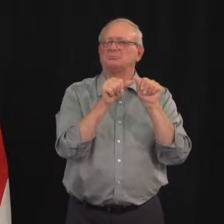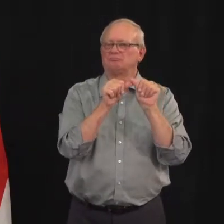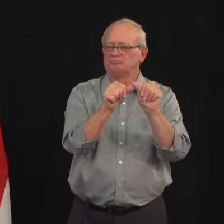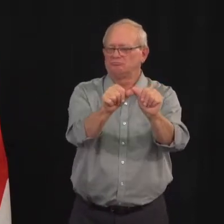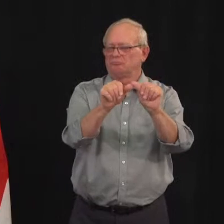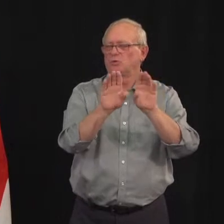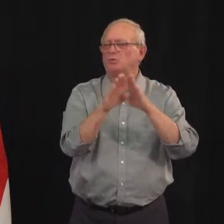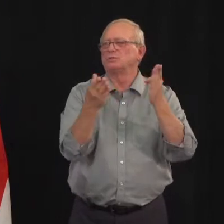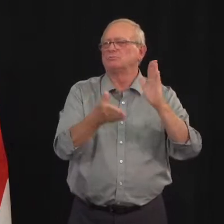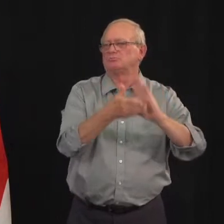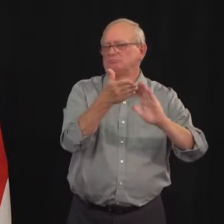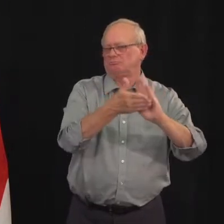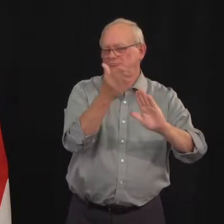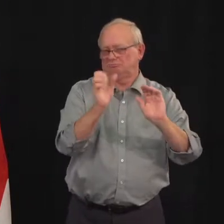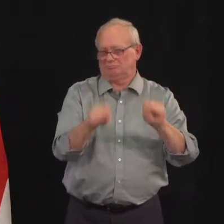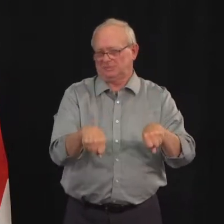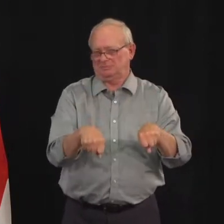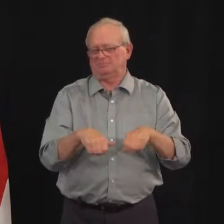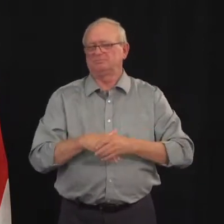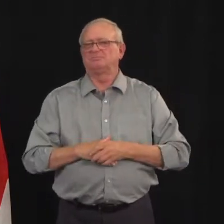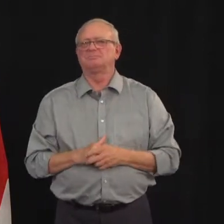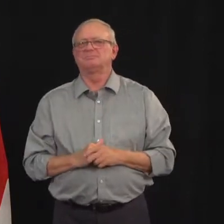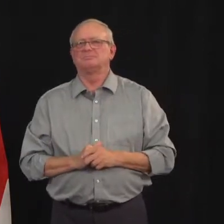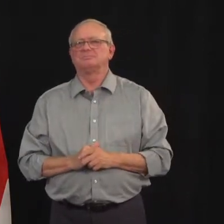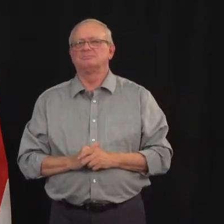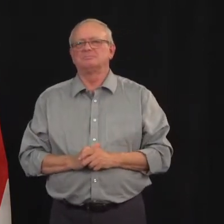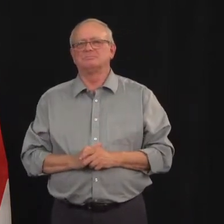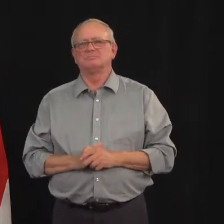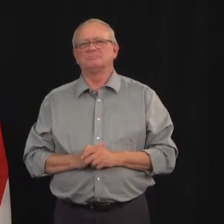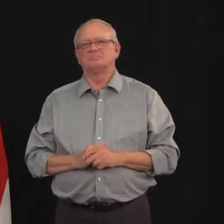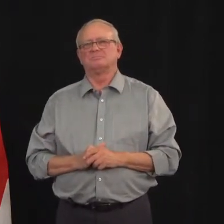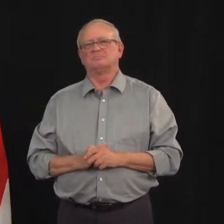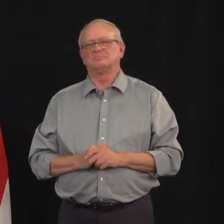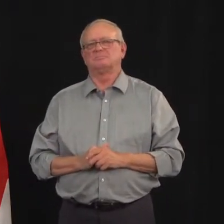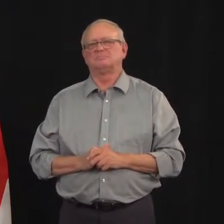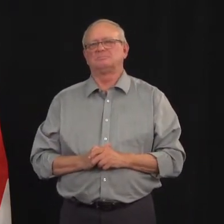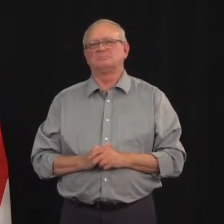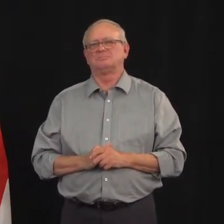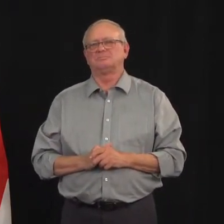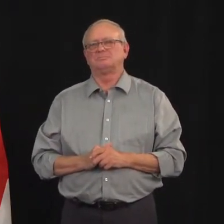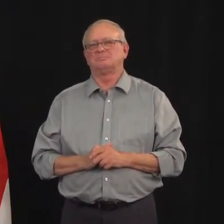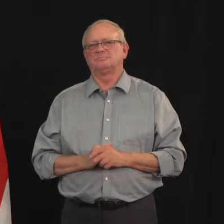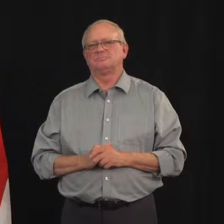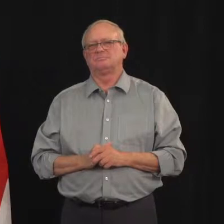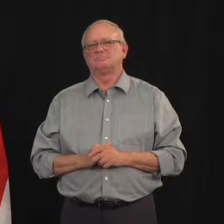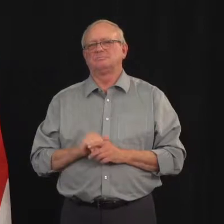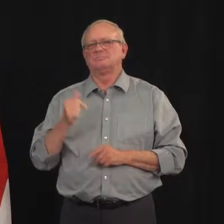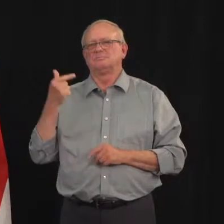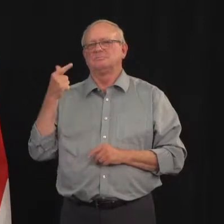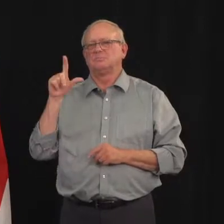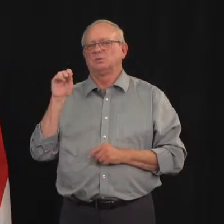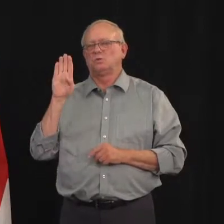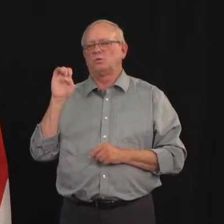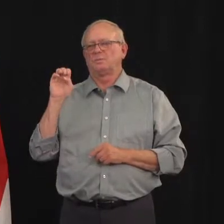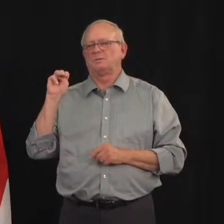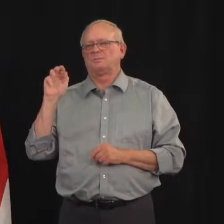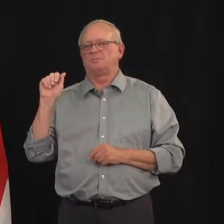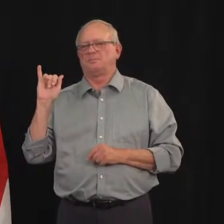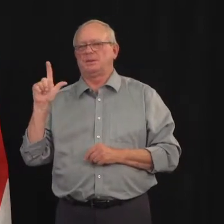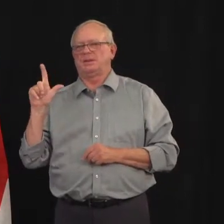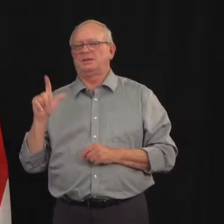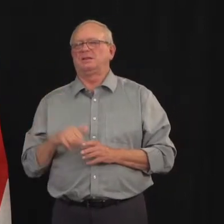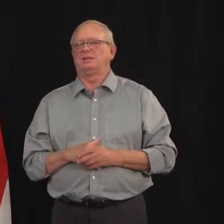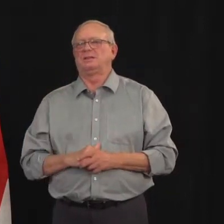can you put through the next caller, please? That is James Keller with the Globe and Mail. Go ahead, James. I've got a